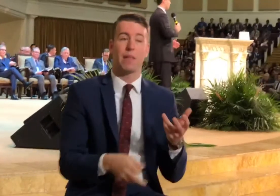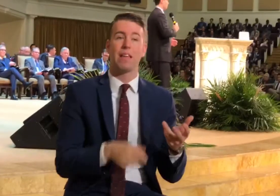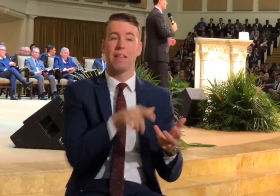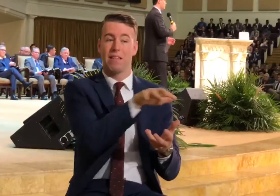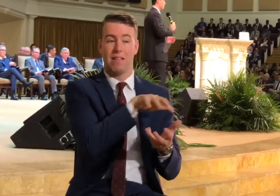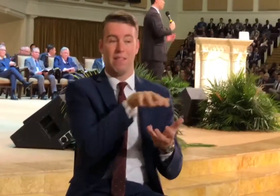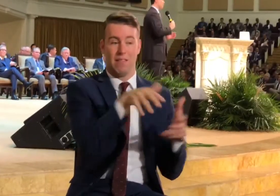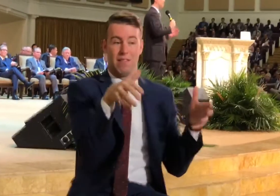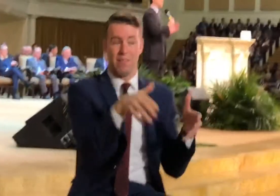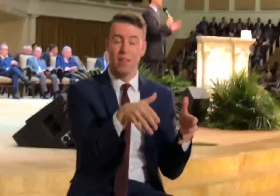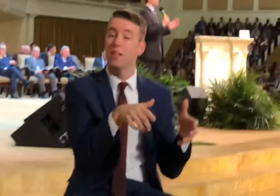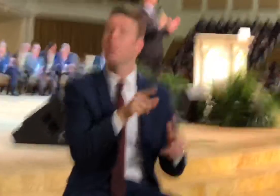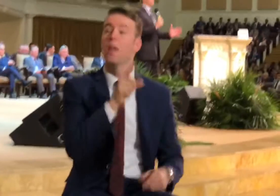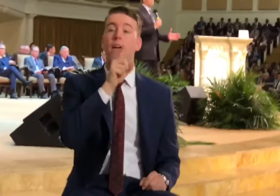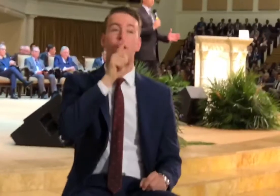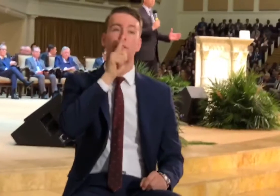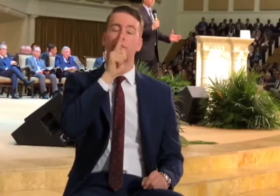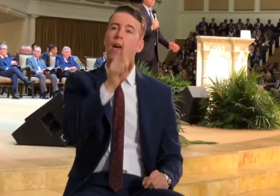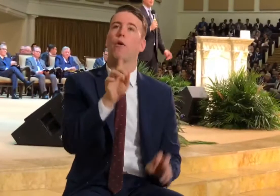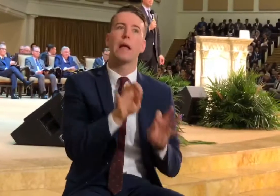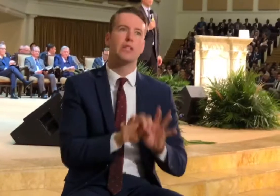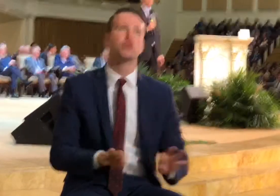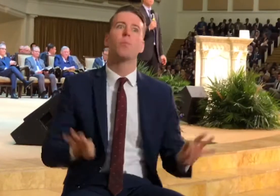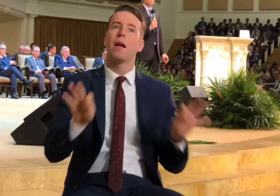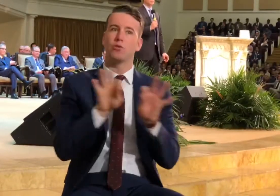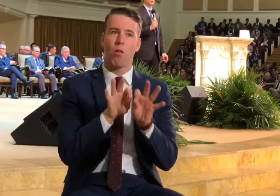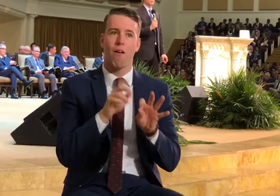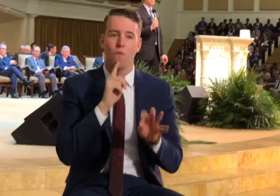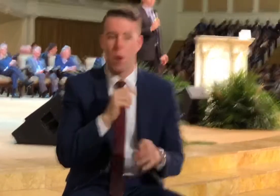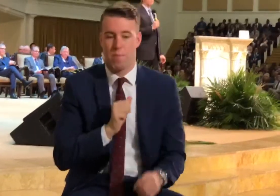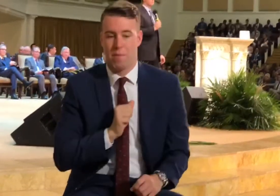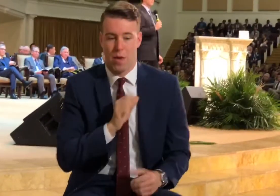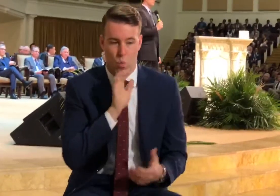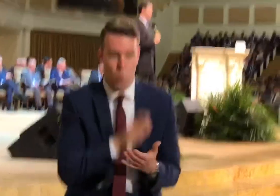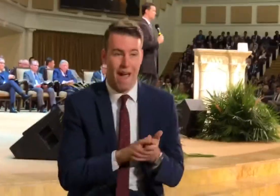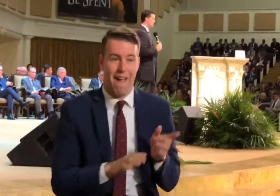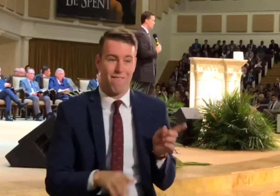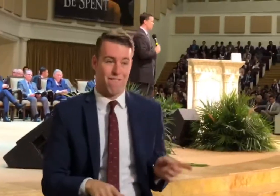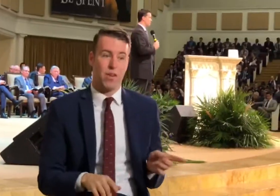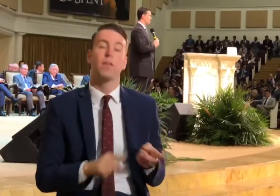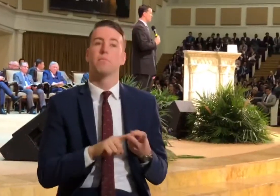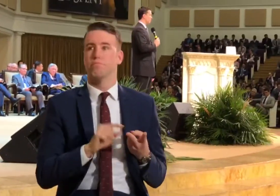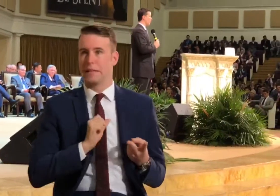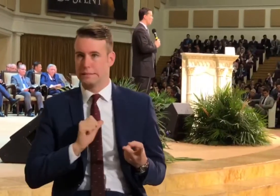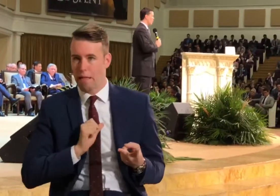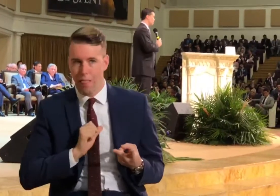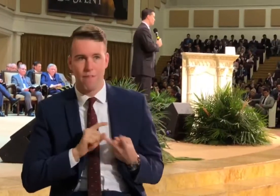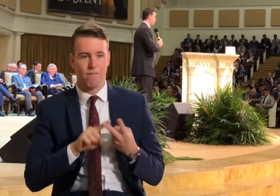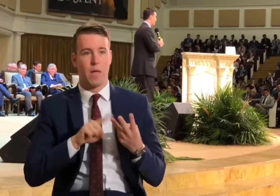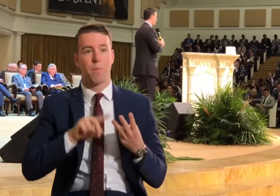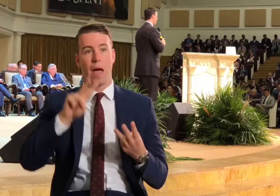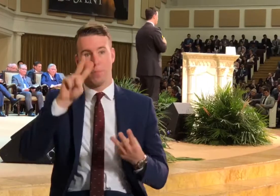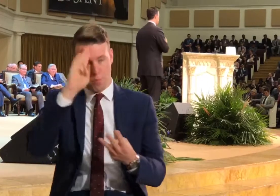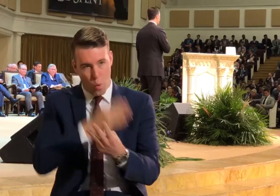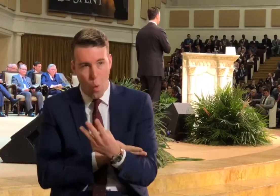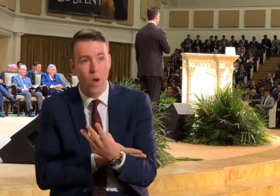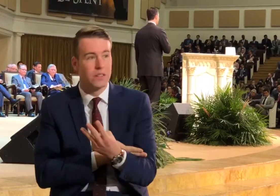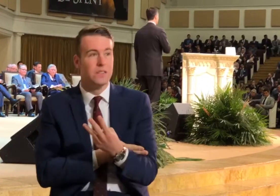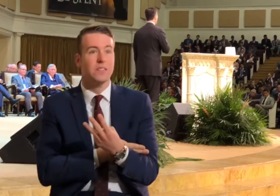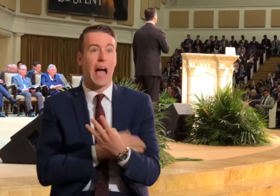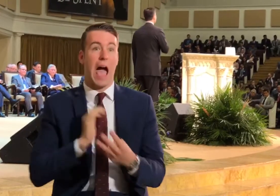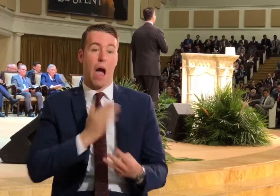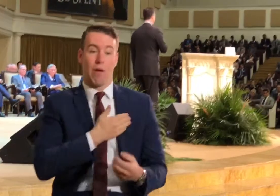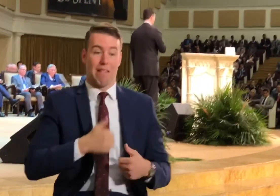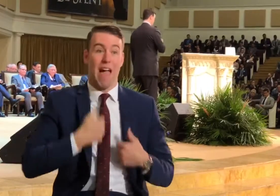were very instrumental in my wife, myself, my boys in our life at a very,